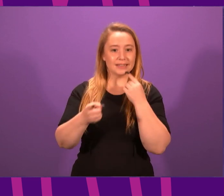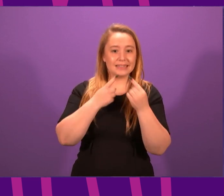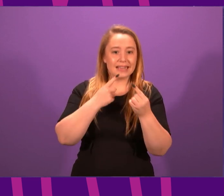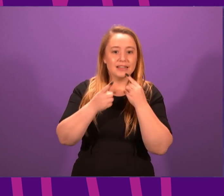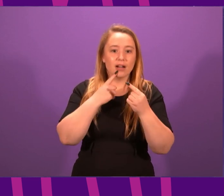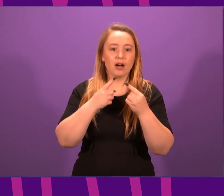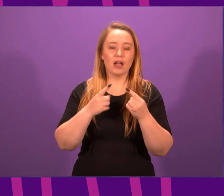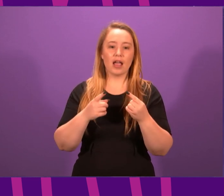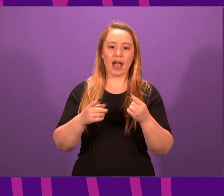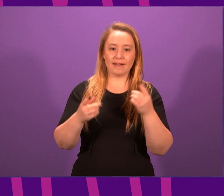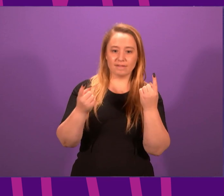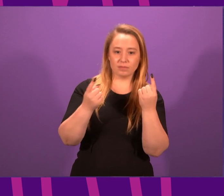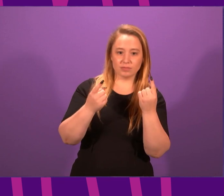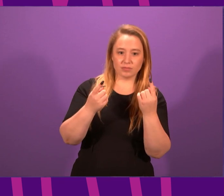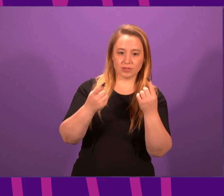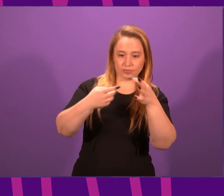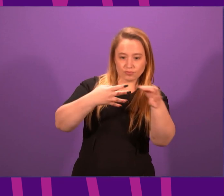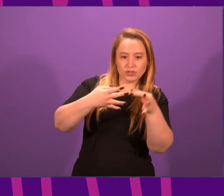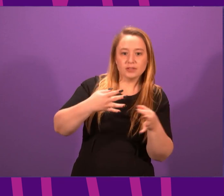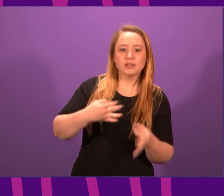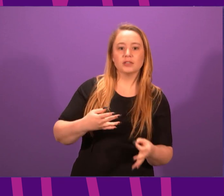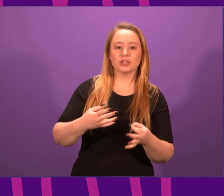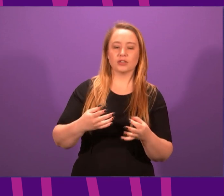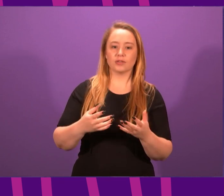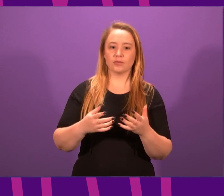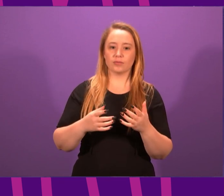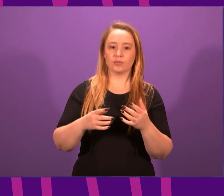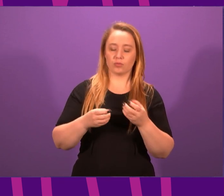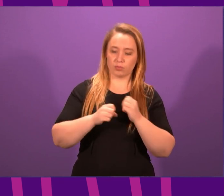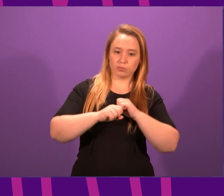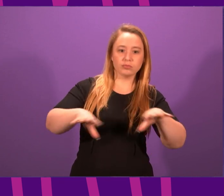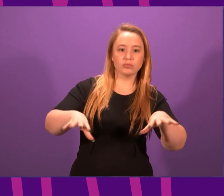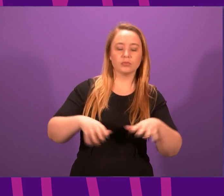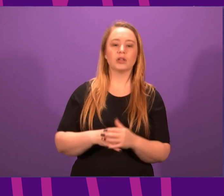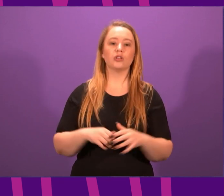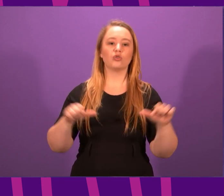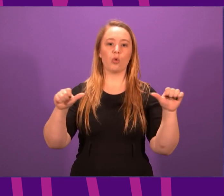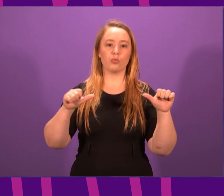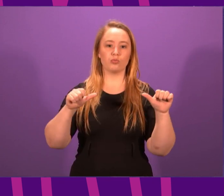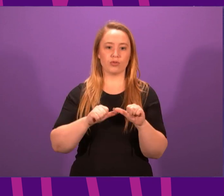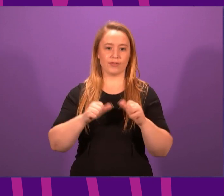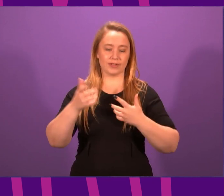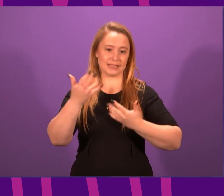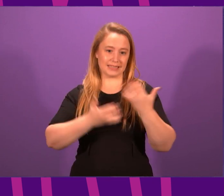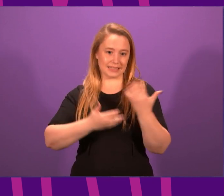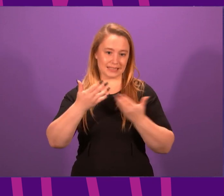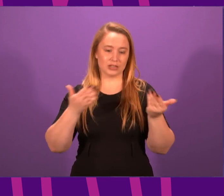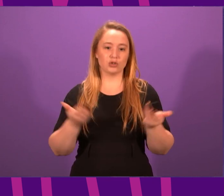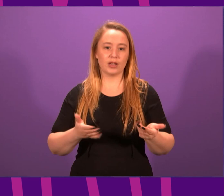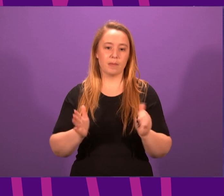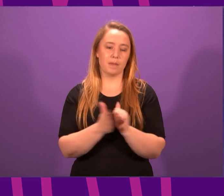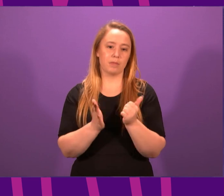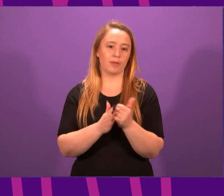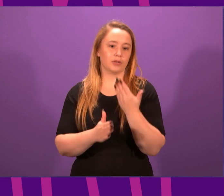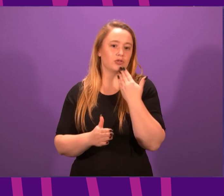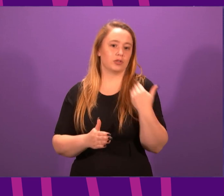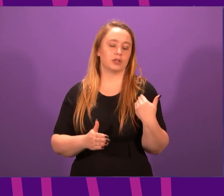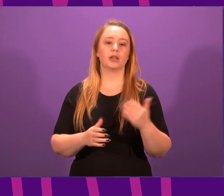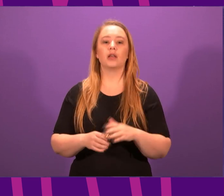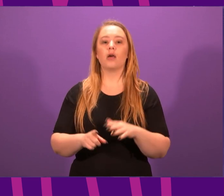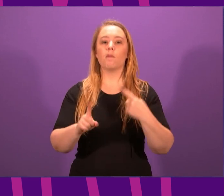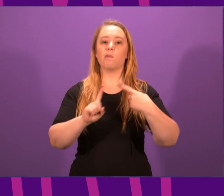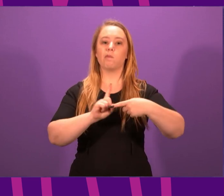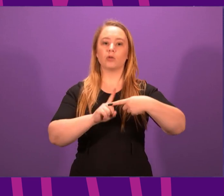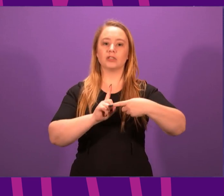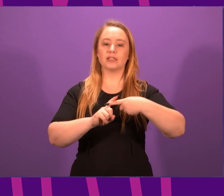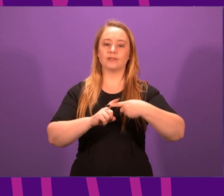guide these decisions. Firstly, though, I'll just briefly summarise today's statistics, which were published a short time ago. The total number of